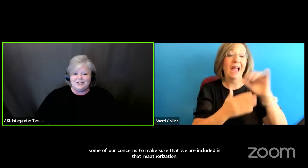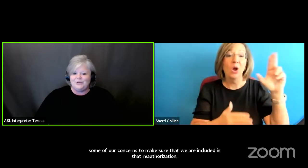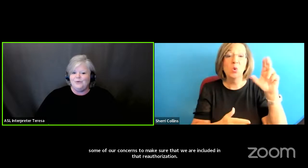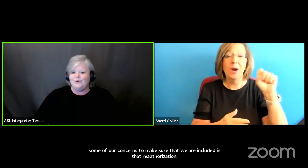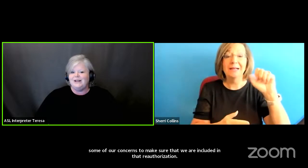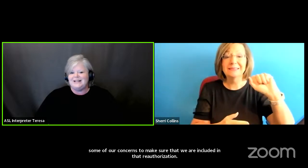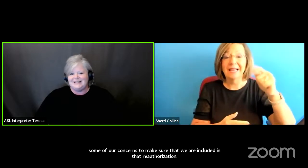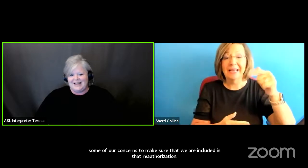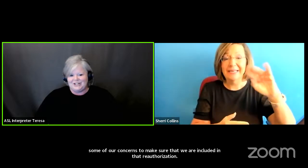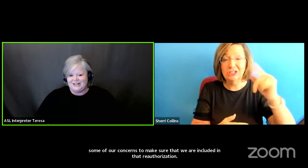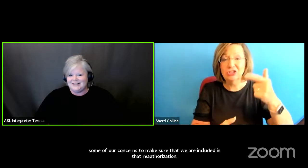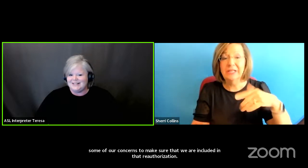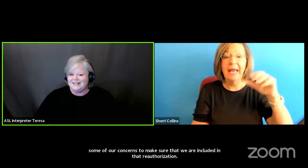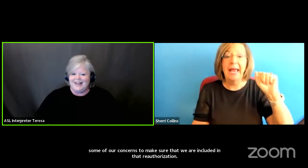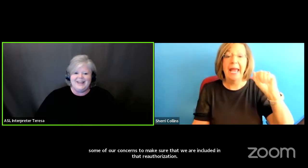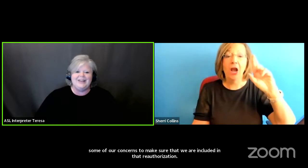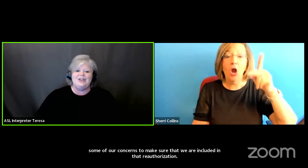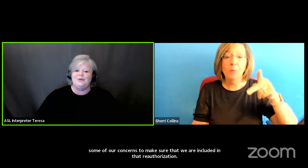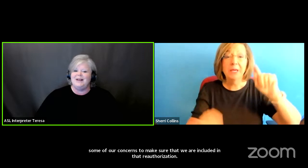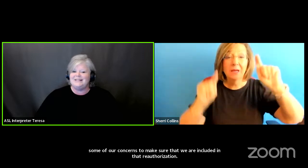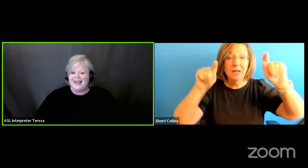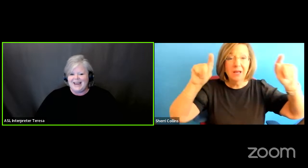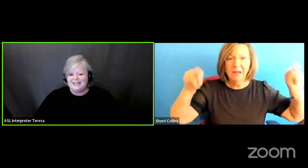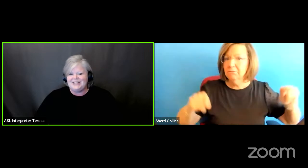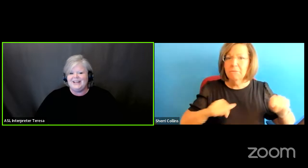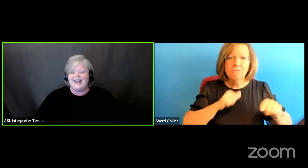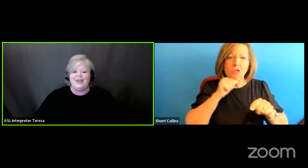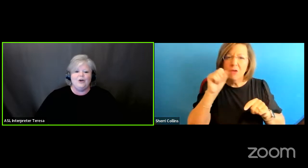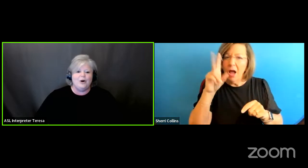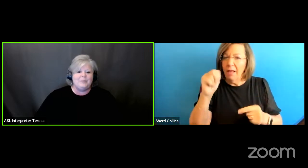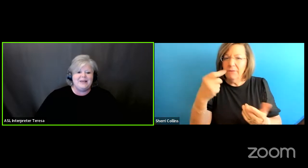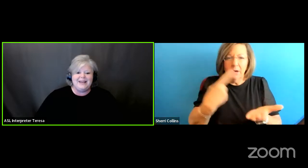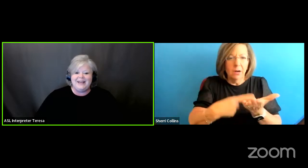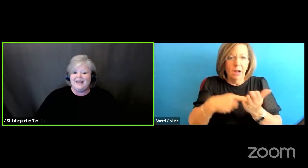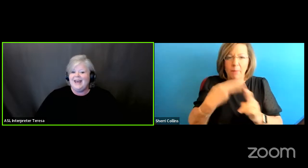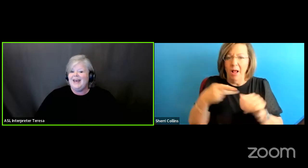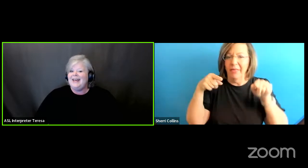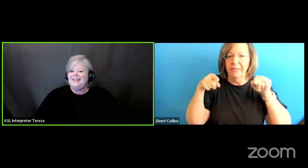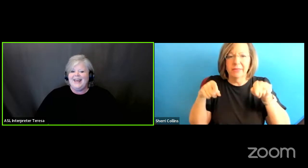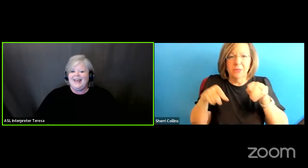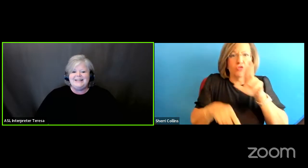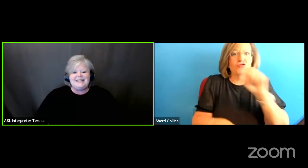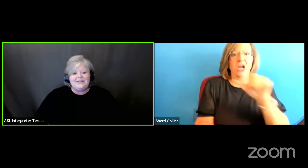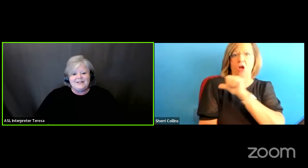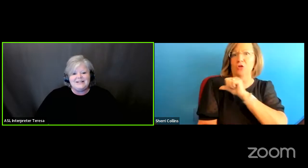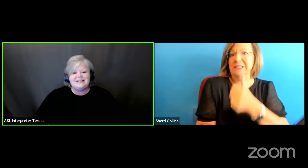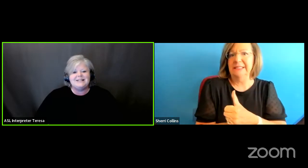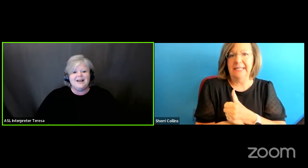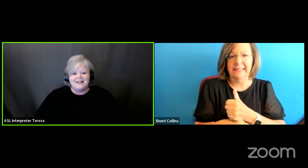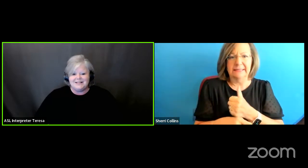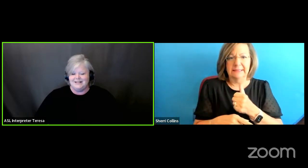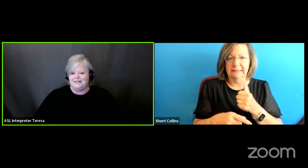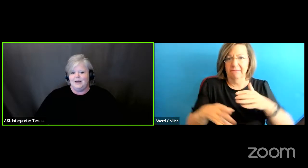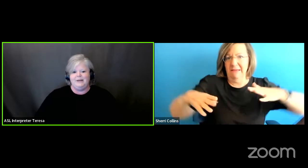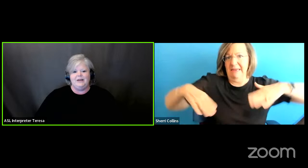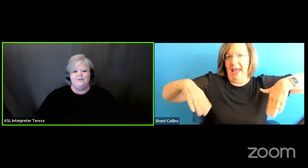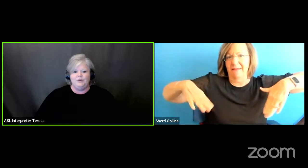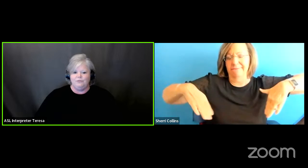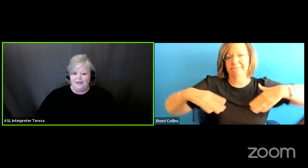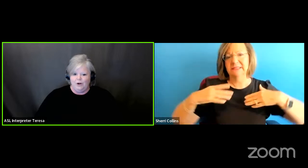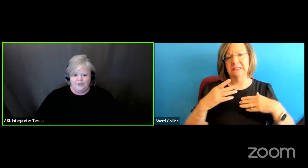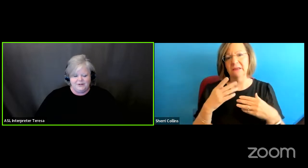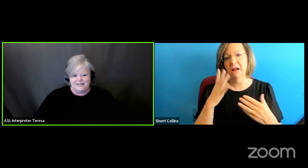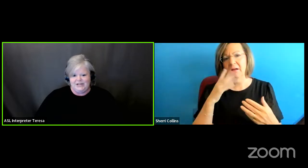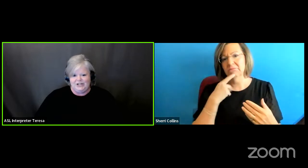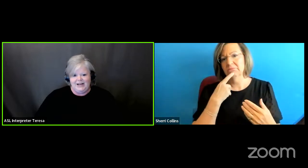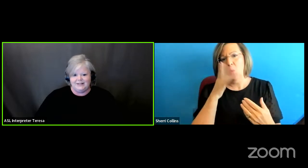many national organizations like US Aging, AARP, they hadn't even discussed this topic of